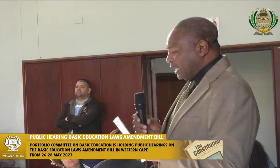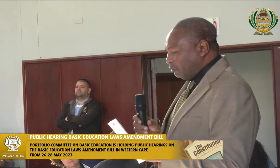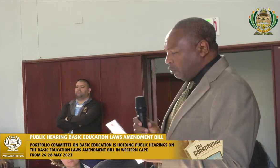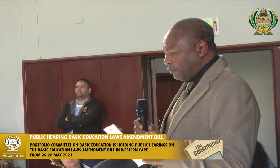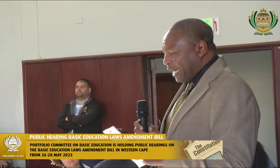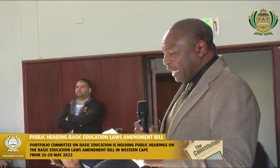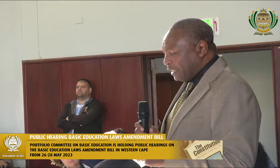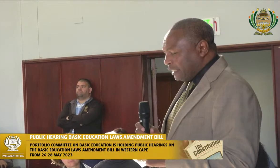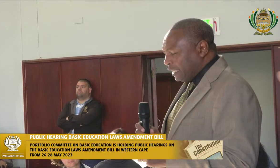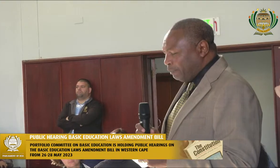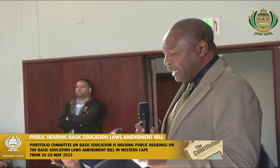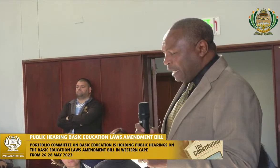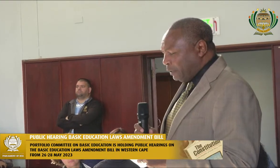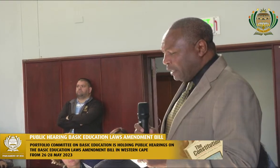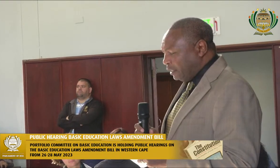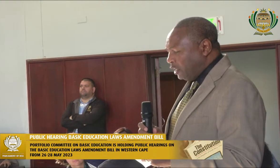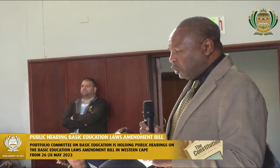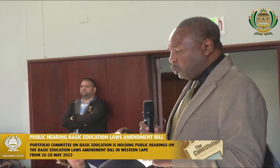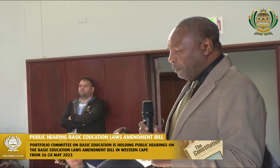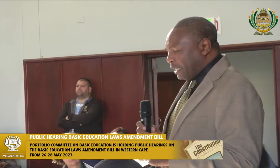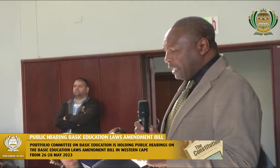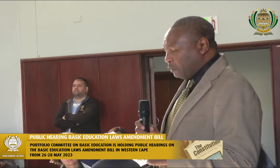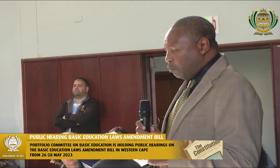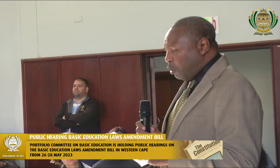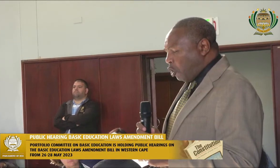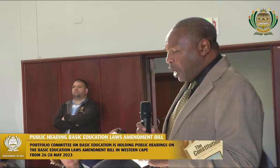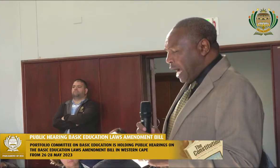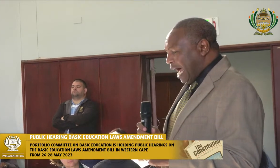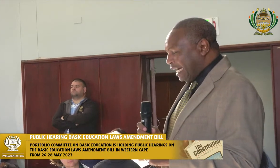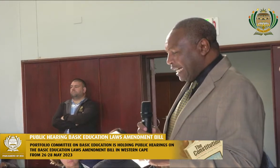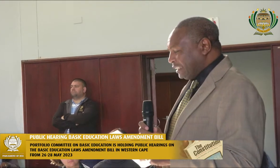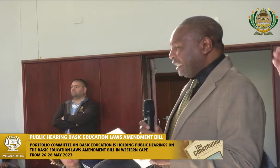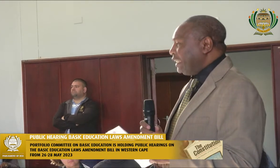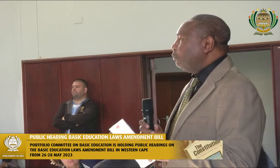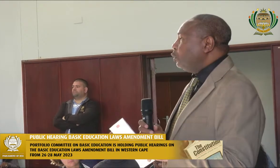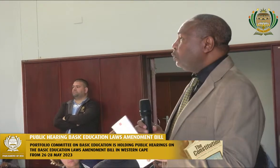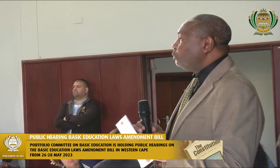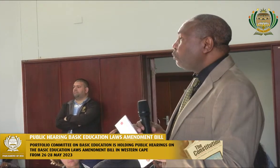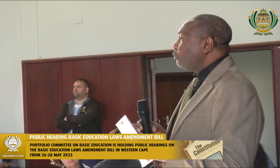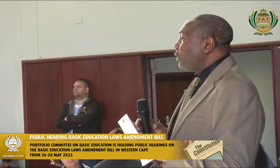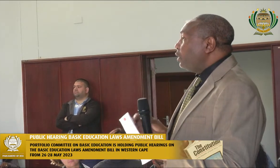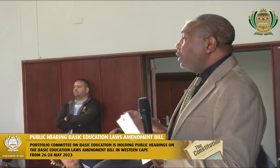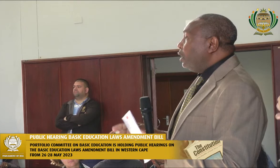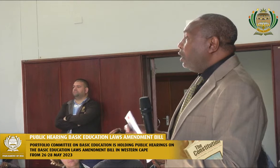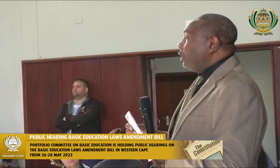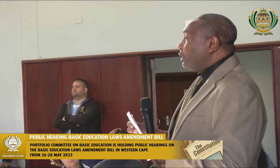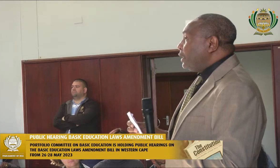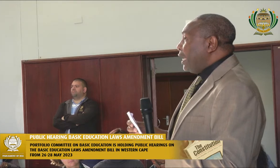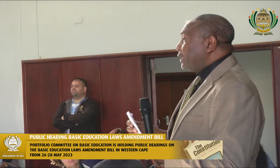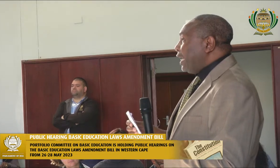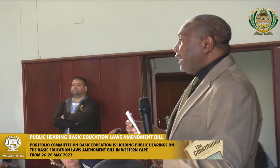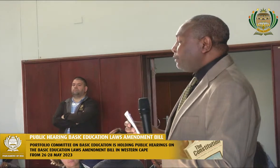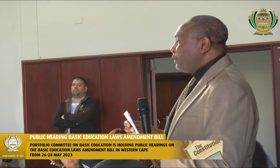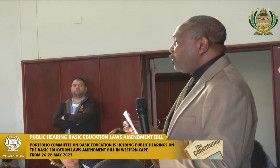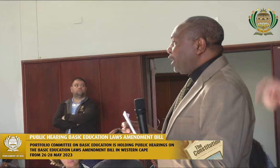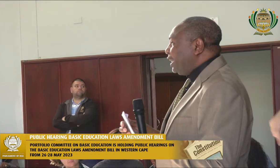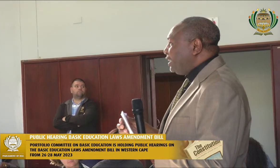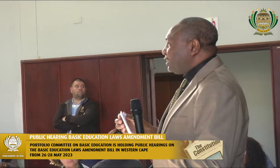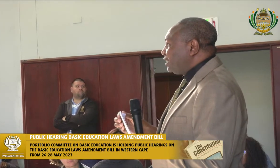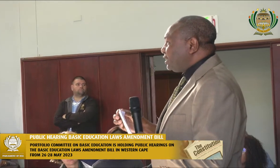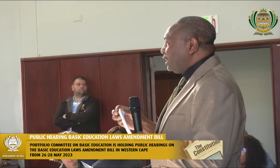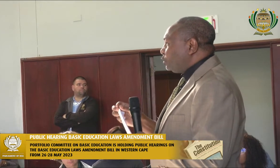that we have added in the Bella Bill to make it more understandable. There has